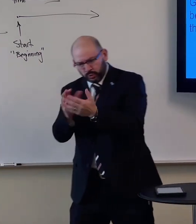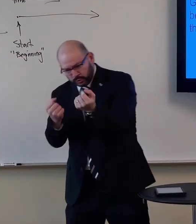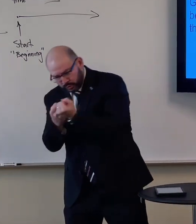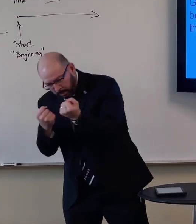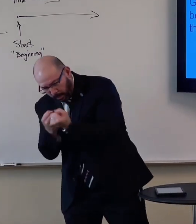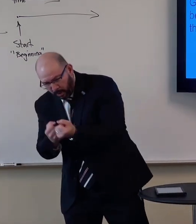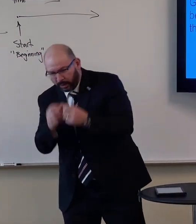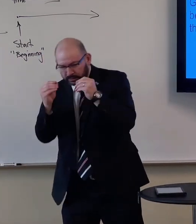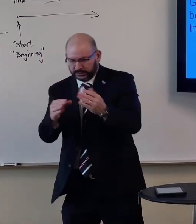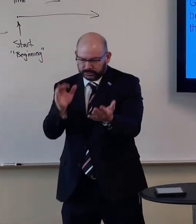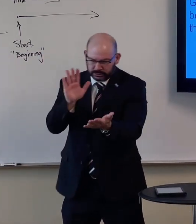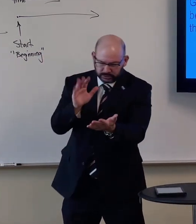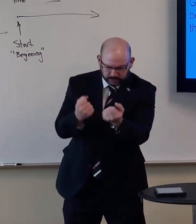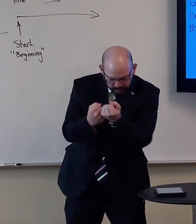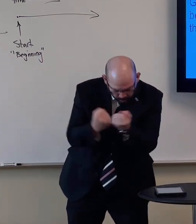School supports teaching.